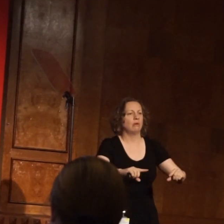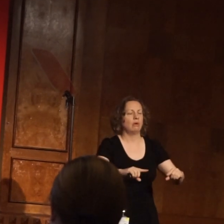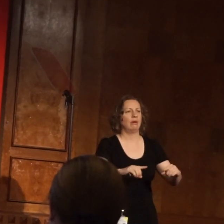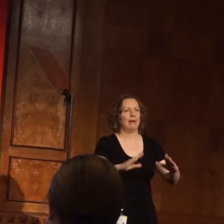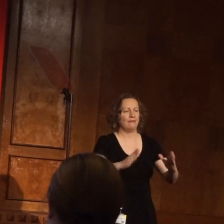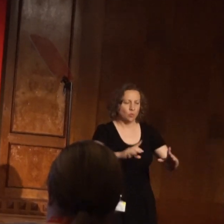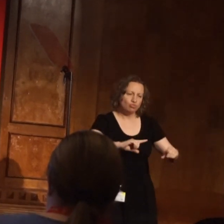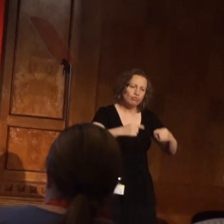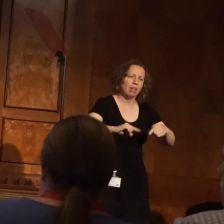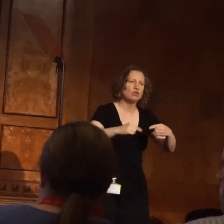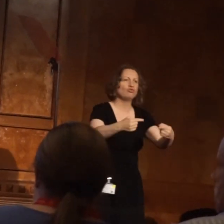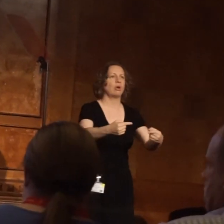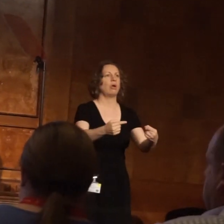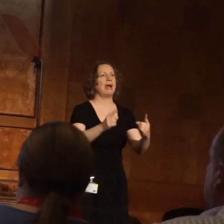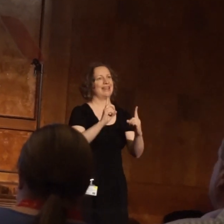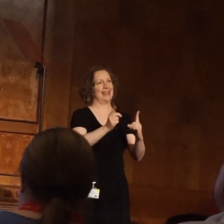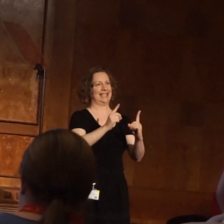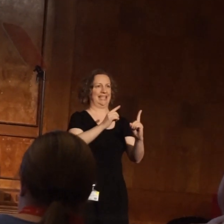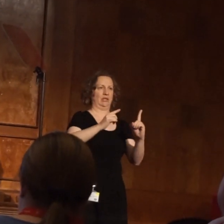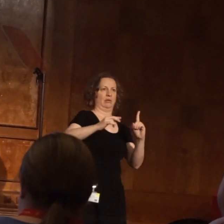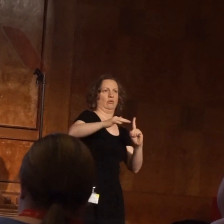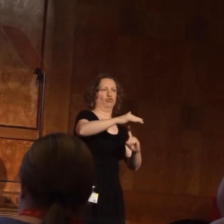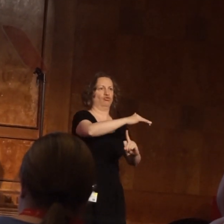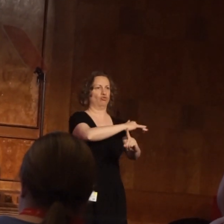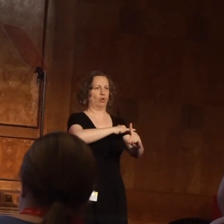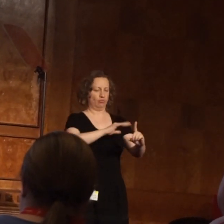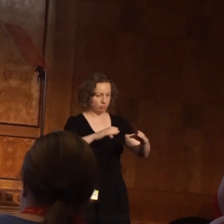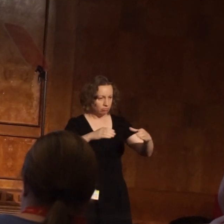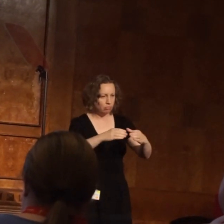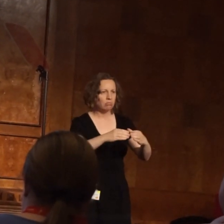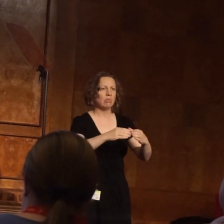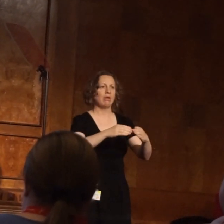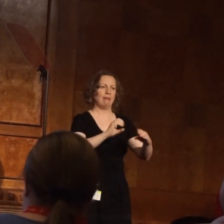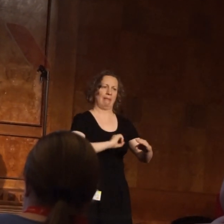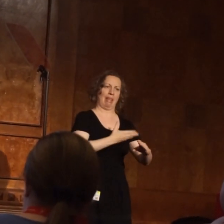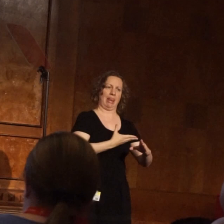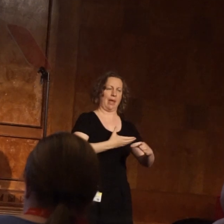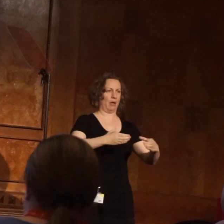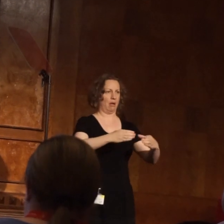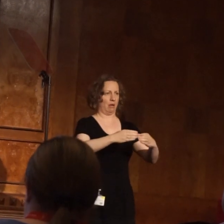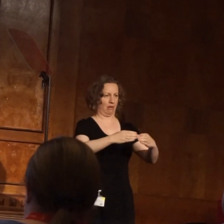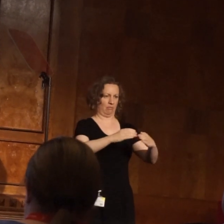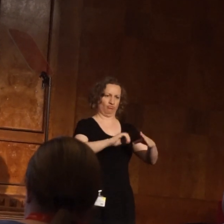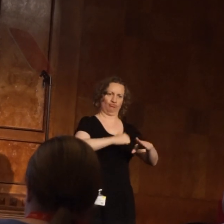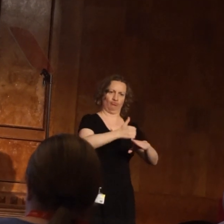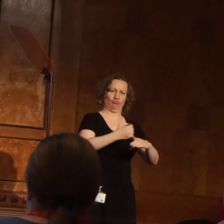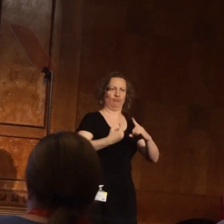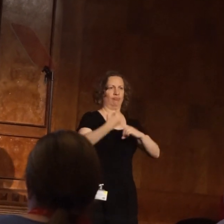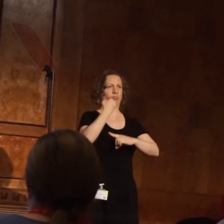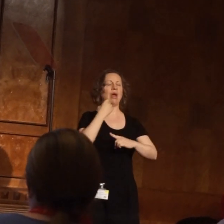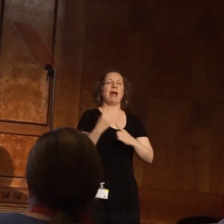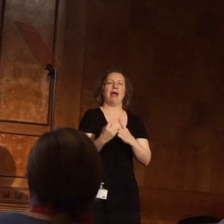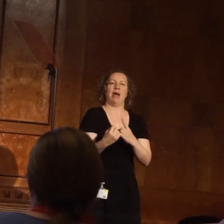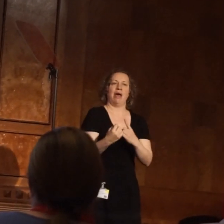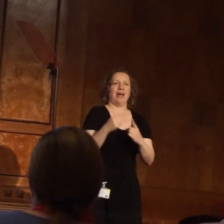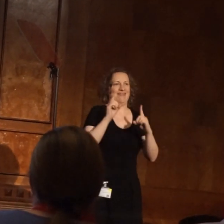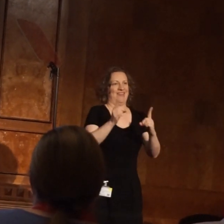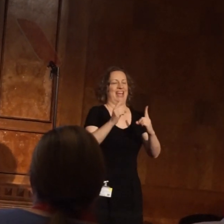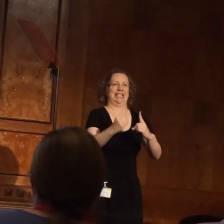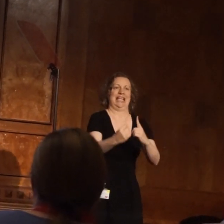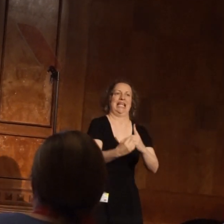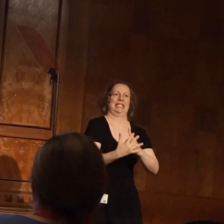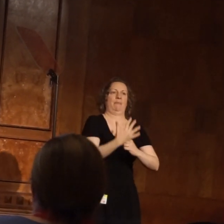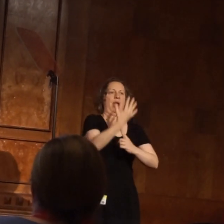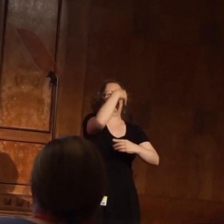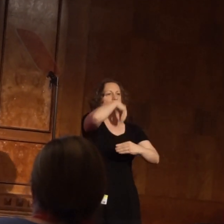us so strong. That's what inspired us through the general election campaign. That's what inspired us now in taking the fight